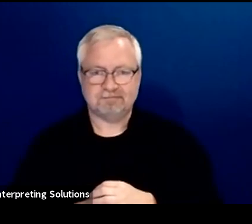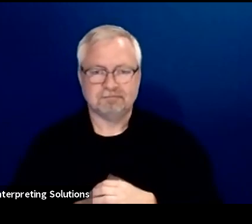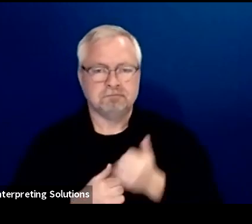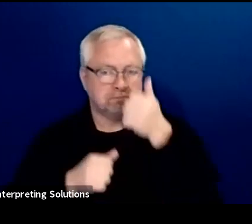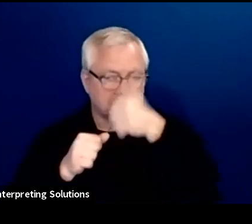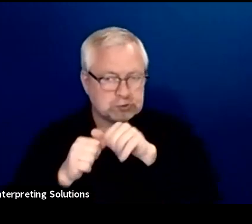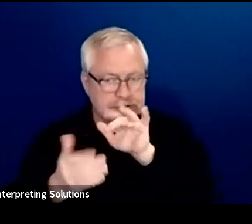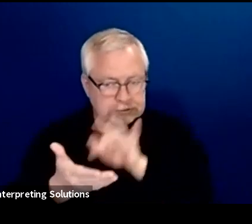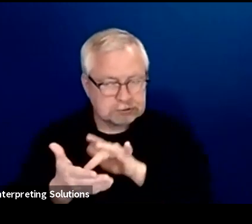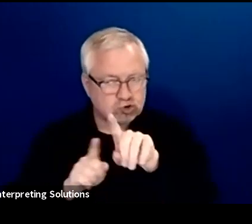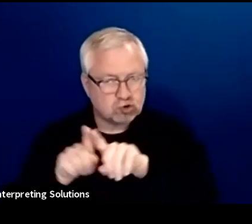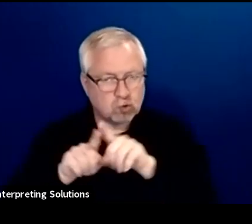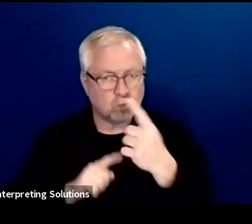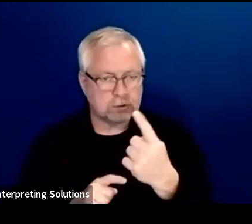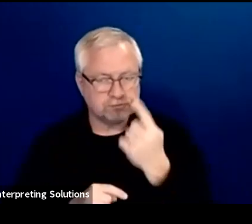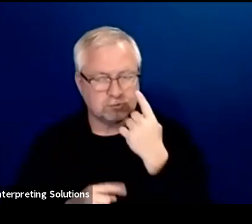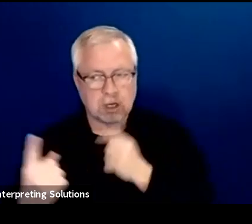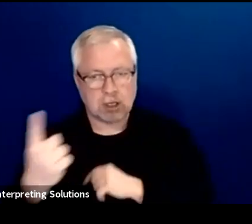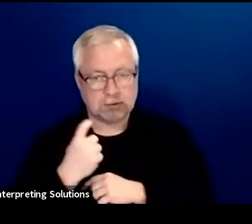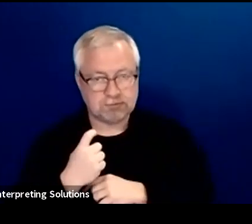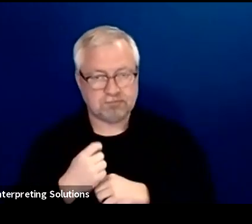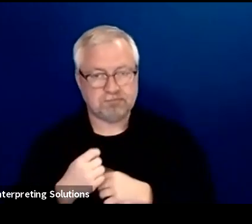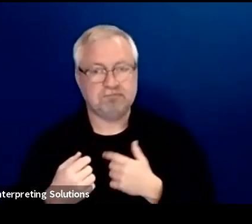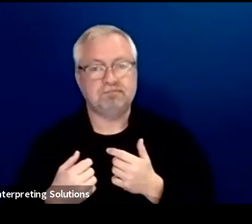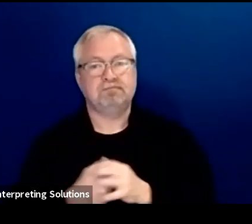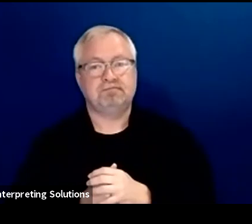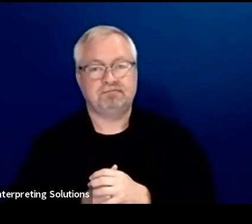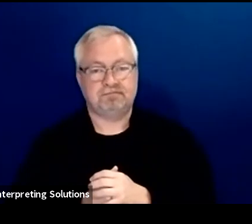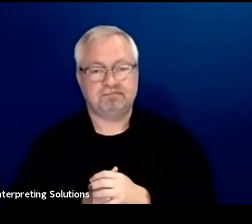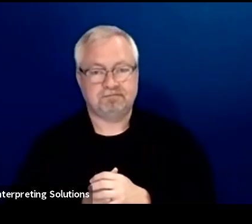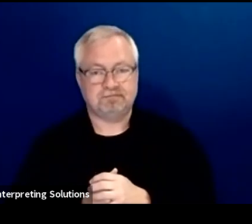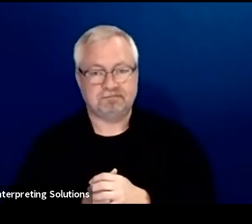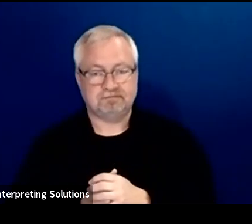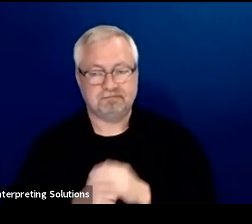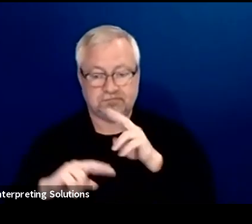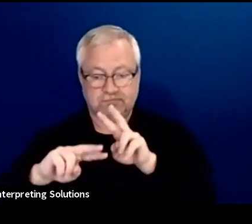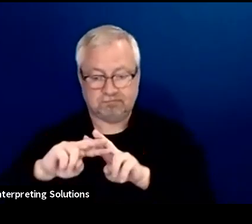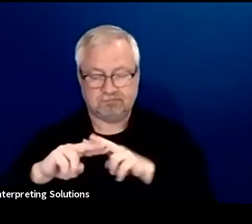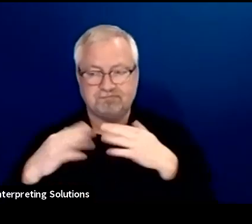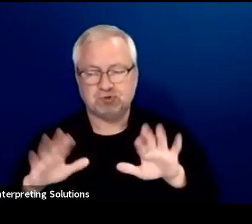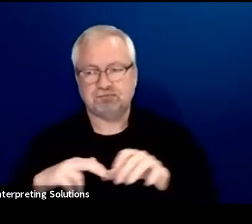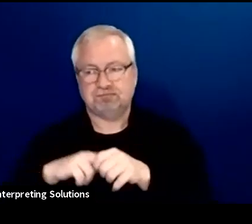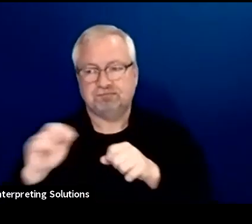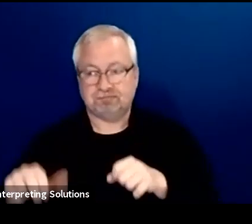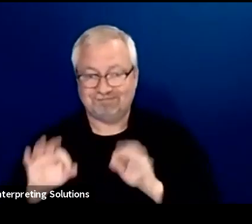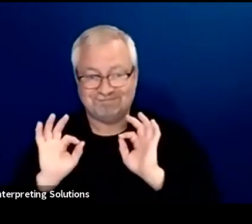key. Again, to ask a question, press *1. Please stand by while we compile the Q&A roster.